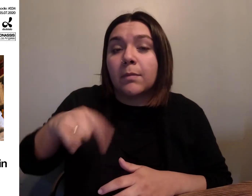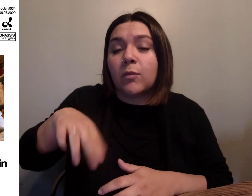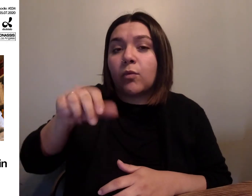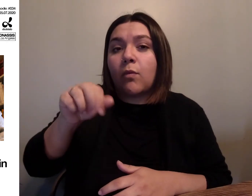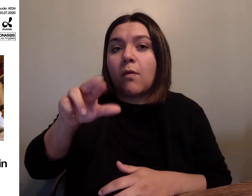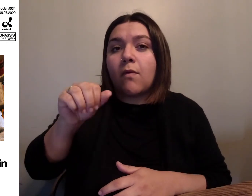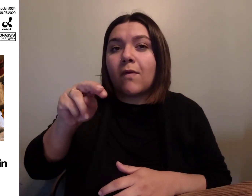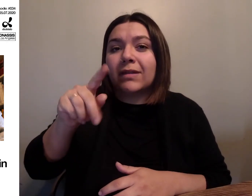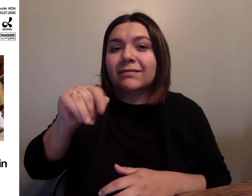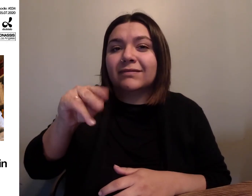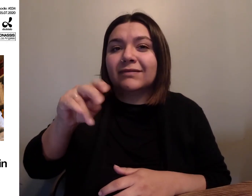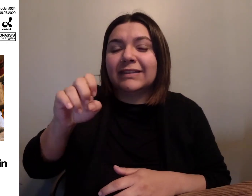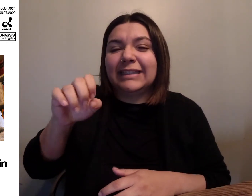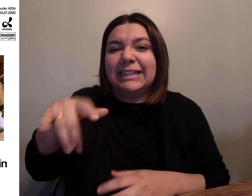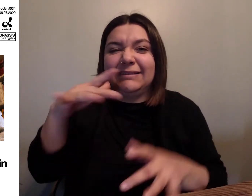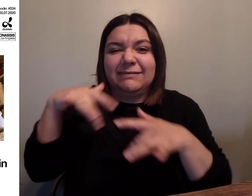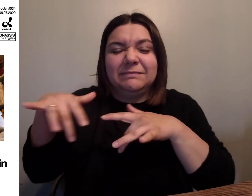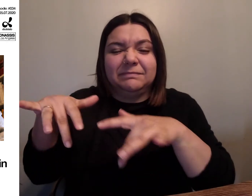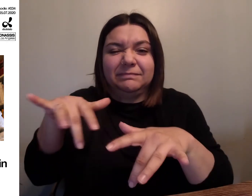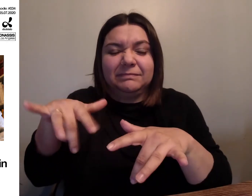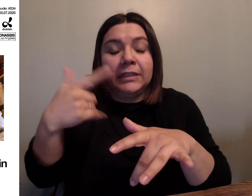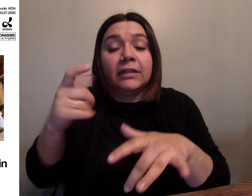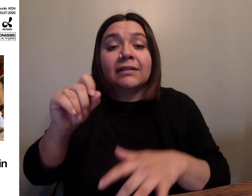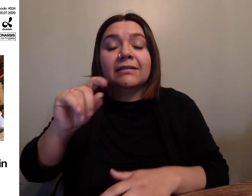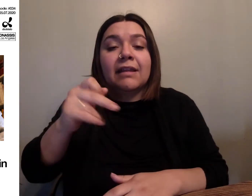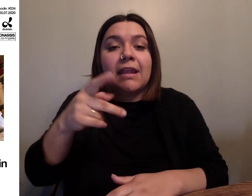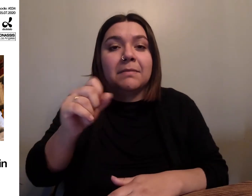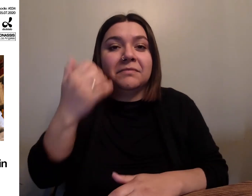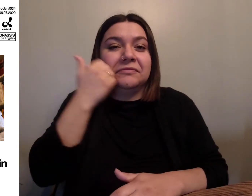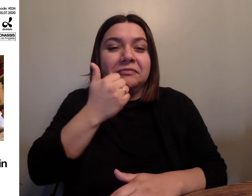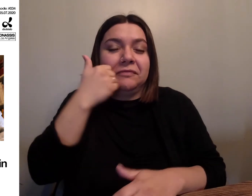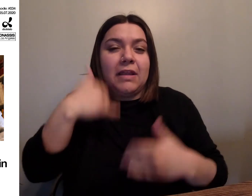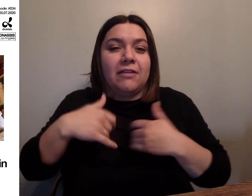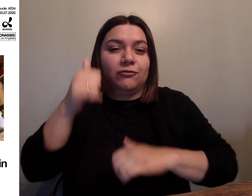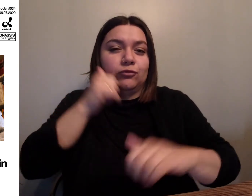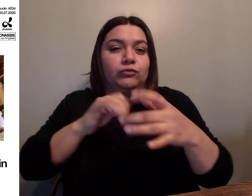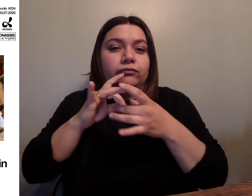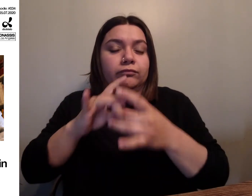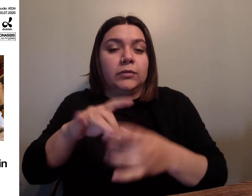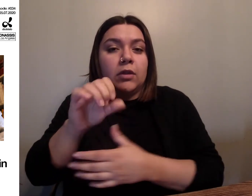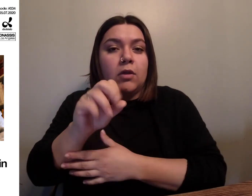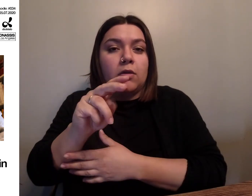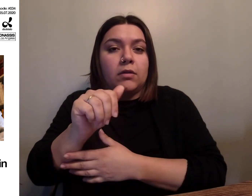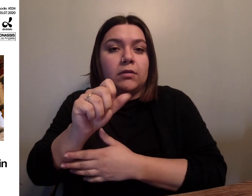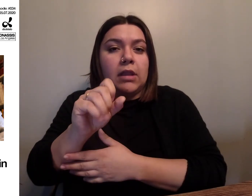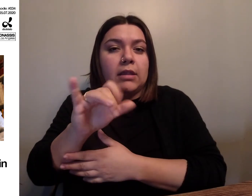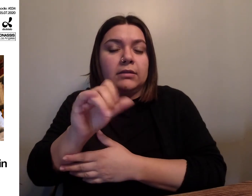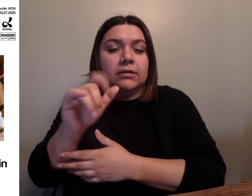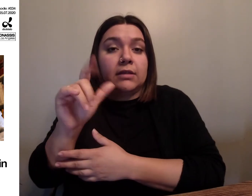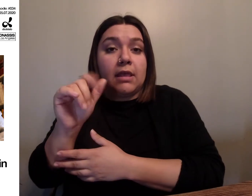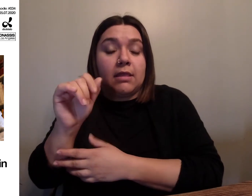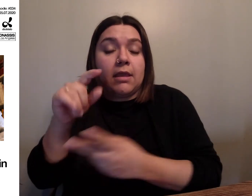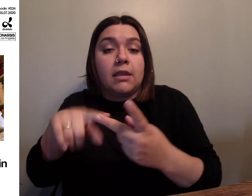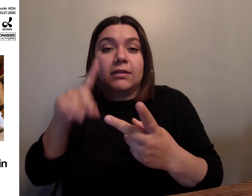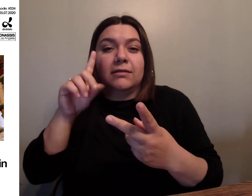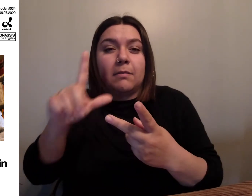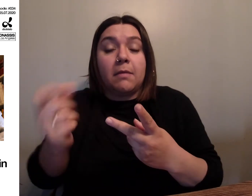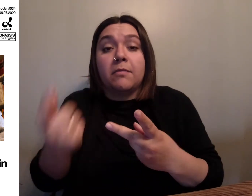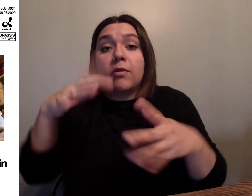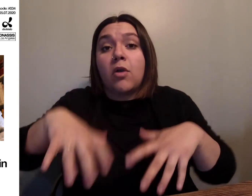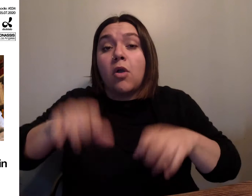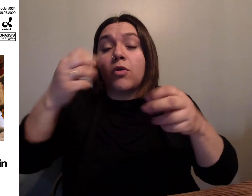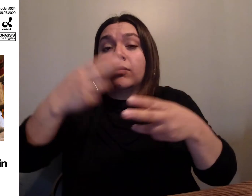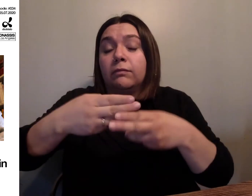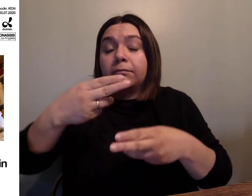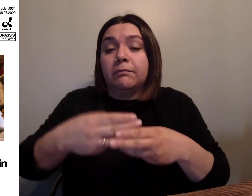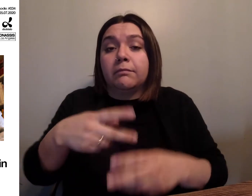Welcome to the Quarantine Tapes, a daily podcast from Onassis, LA and dublab. Hosted by Paul Holdengräber, this series chronicles